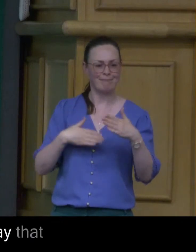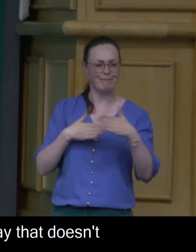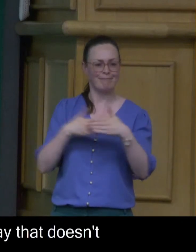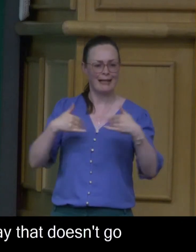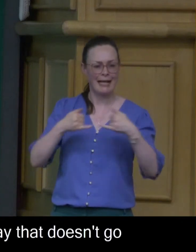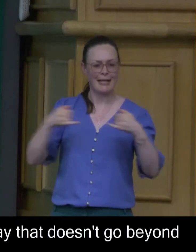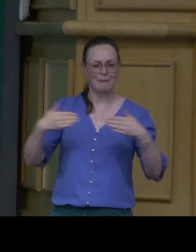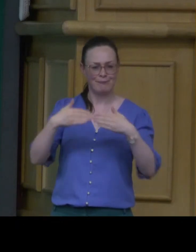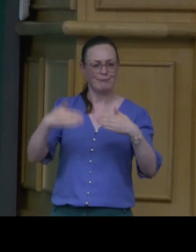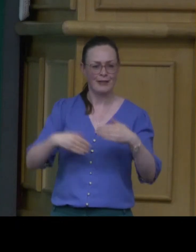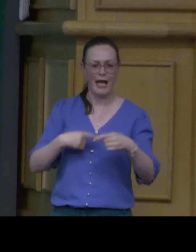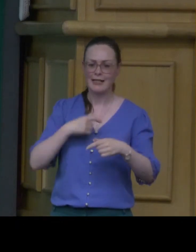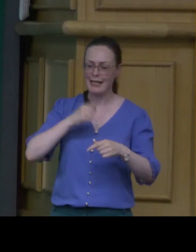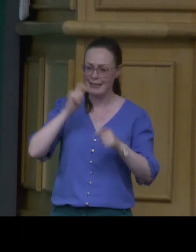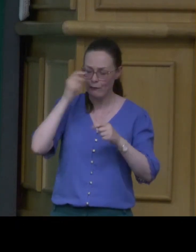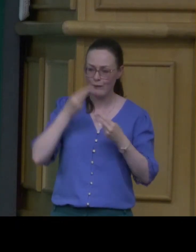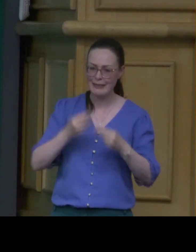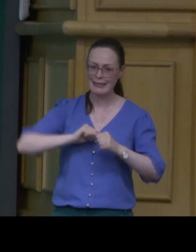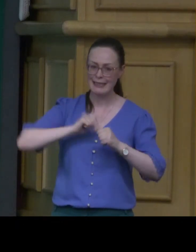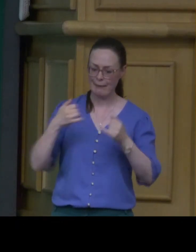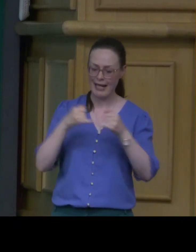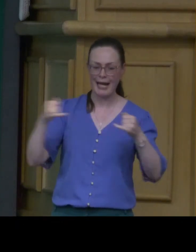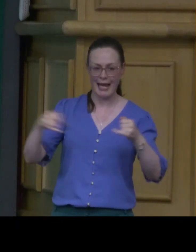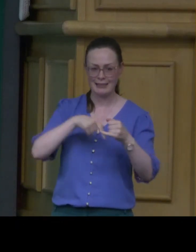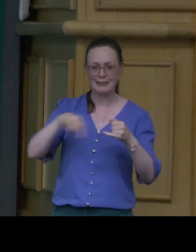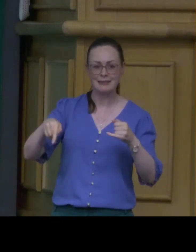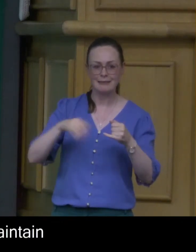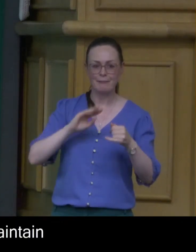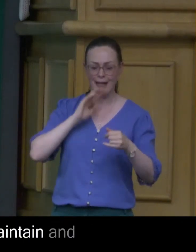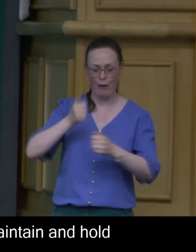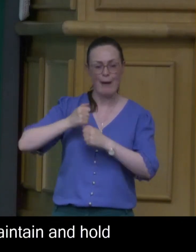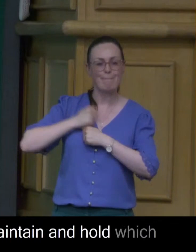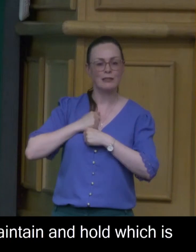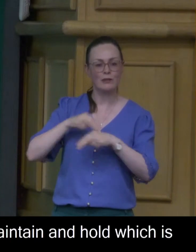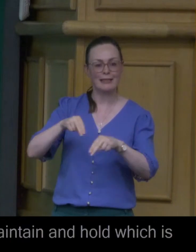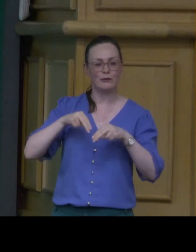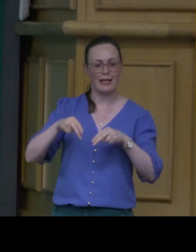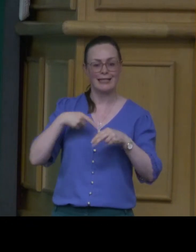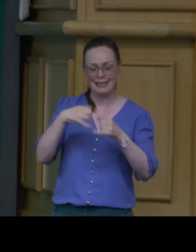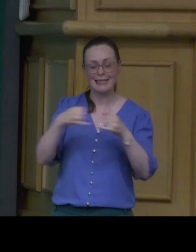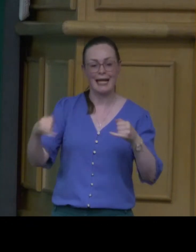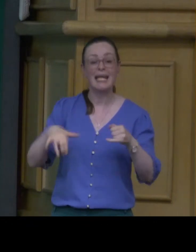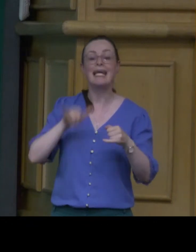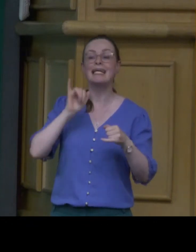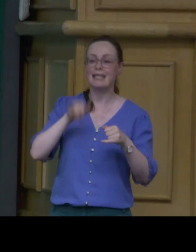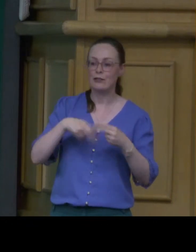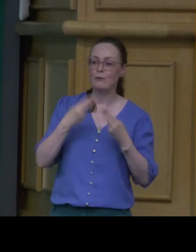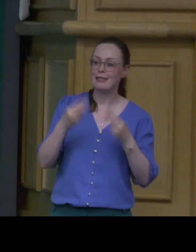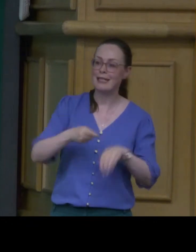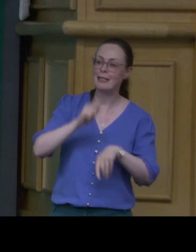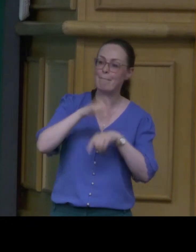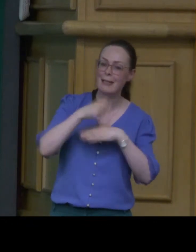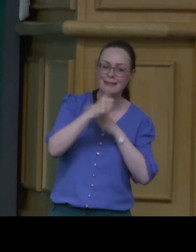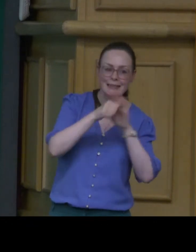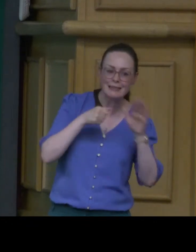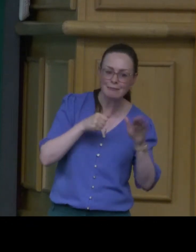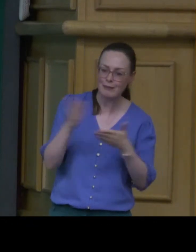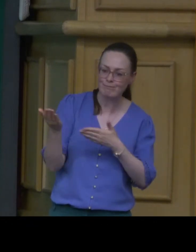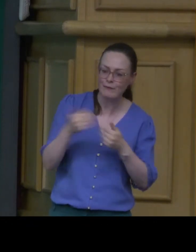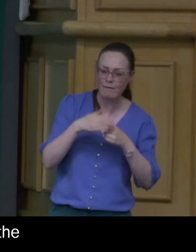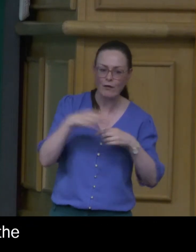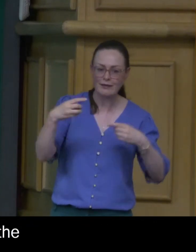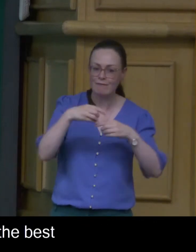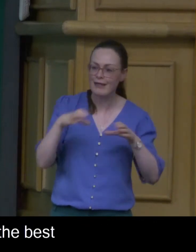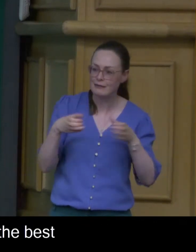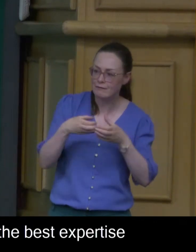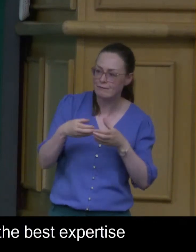should absolutely maintain and hold, which is our military neutrality. Yes, we need to get the best expertise in for our defence